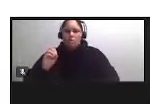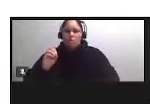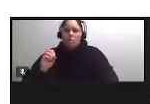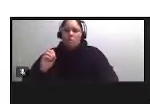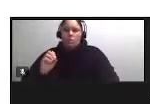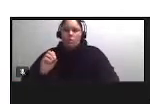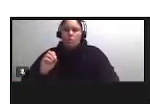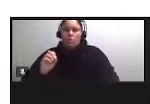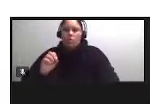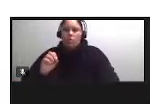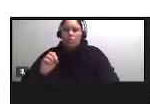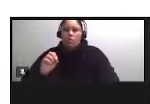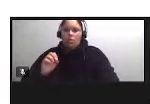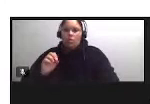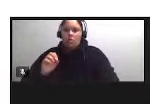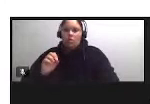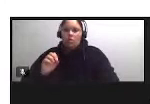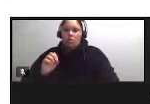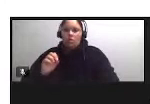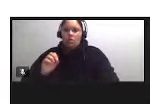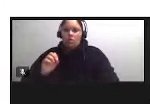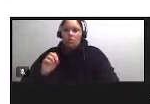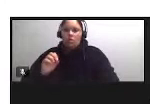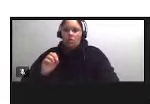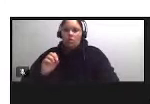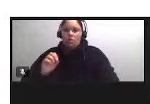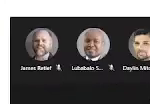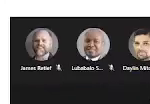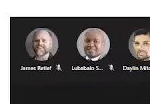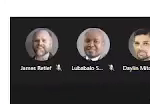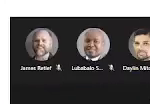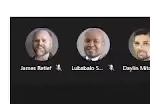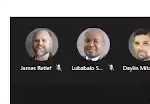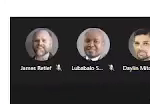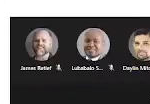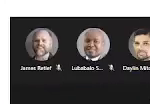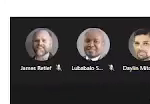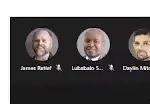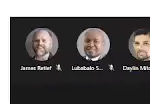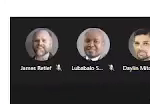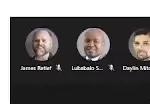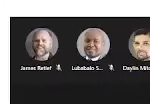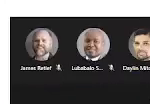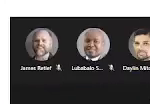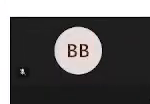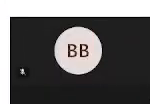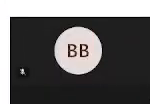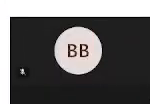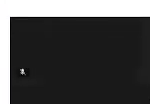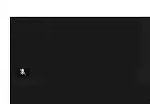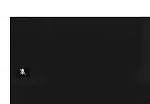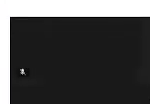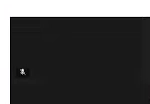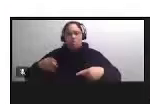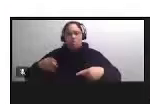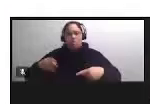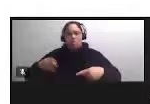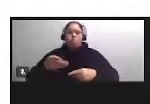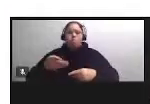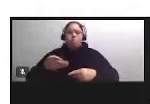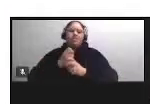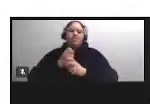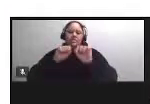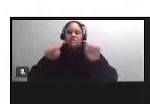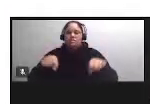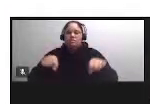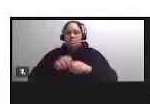rather have POC meetings in person from now on. We need to do our work effectively, and it becomes difficult if the system